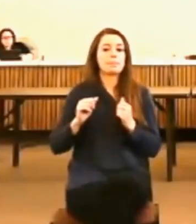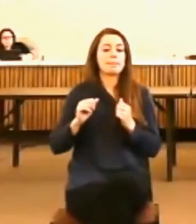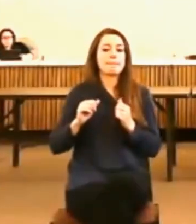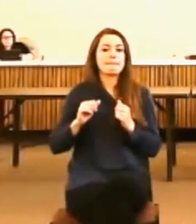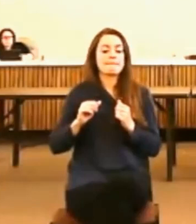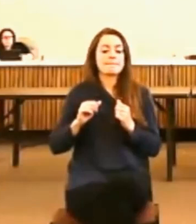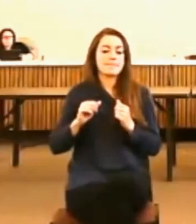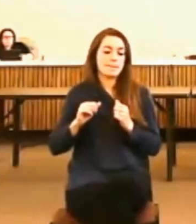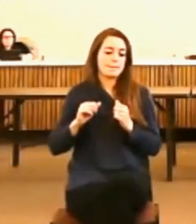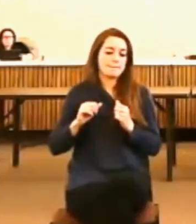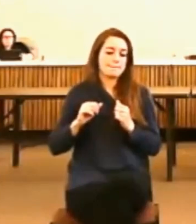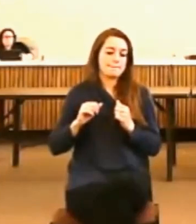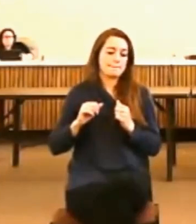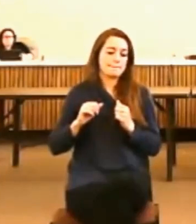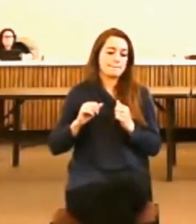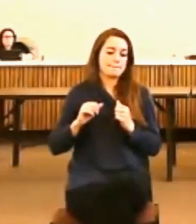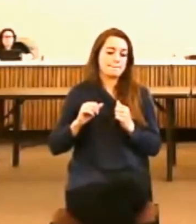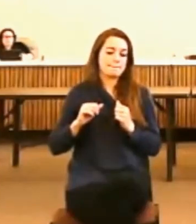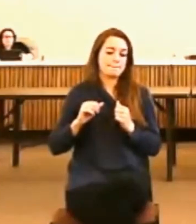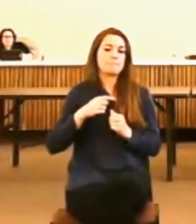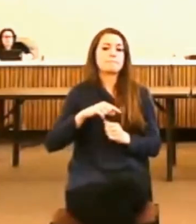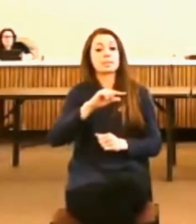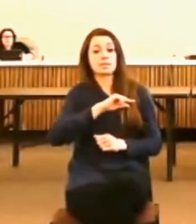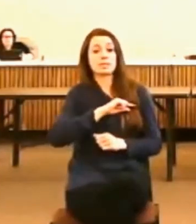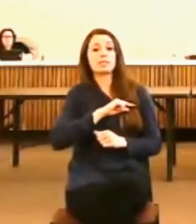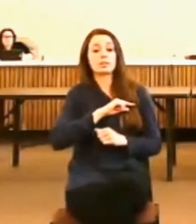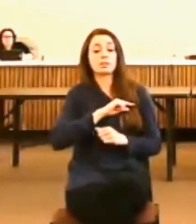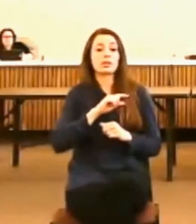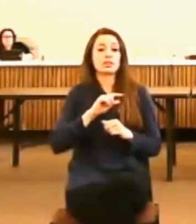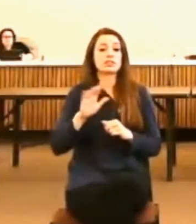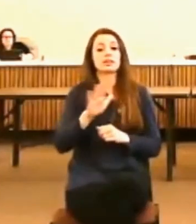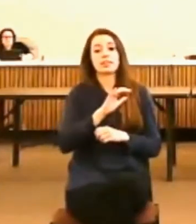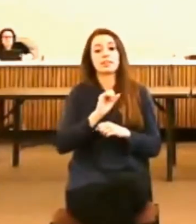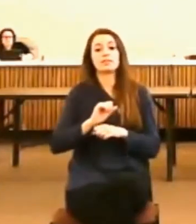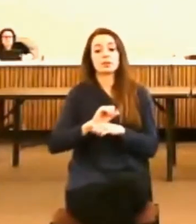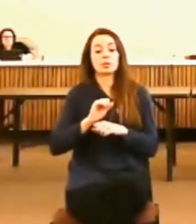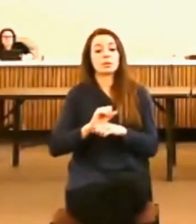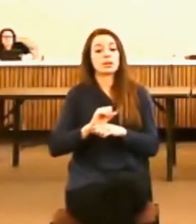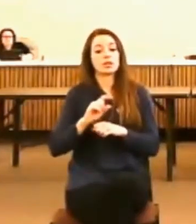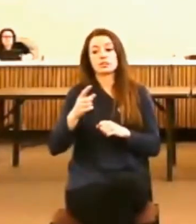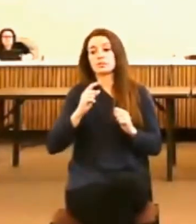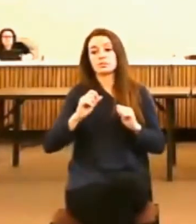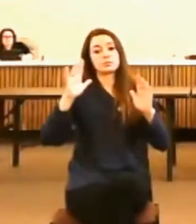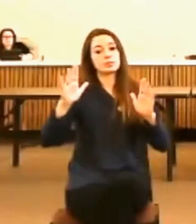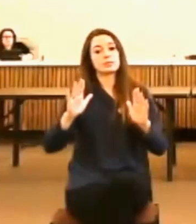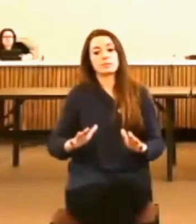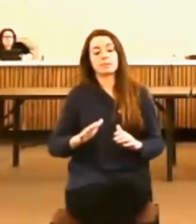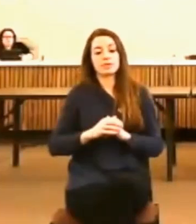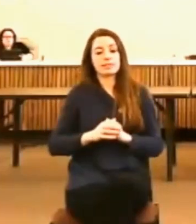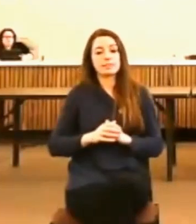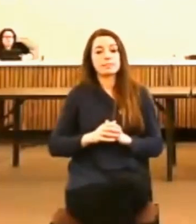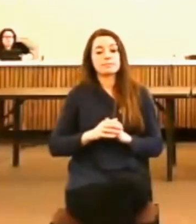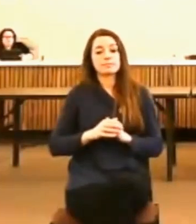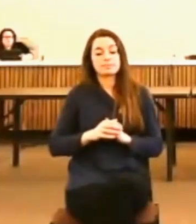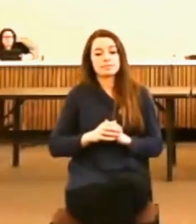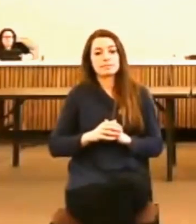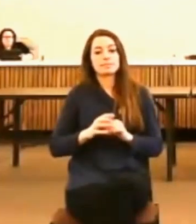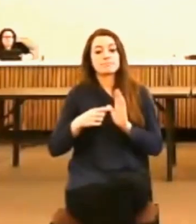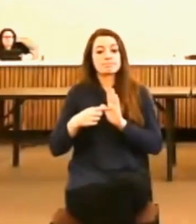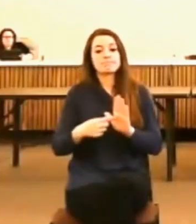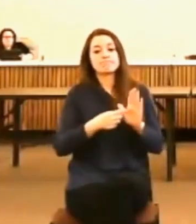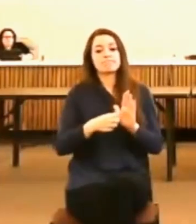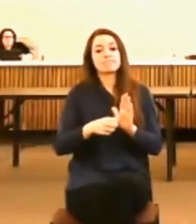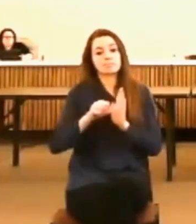radioactive material into the environment in history. The impact of acute exposure to high doses